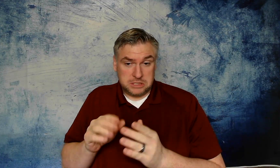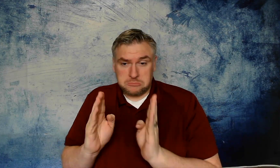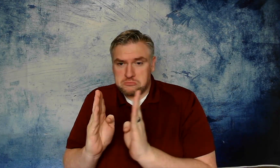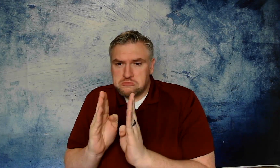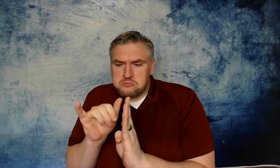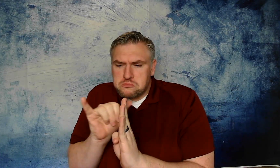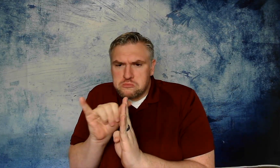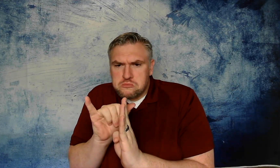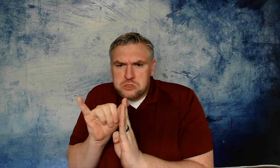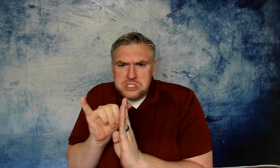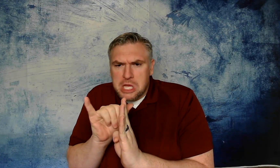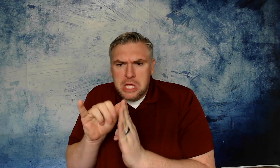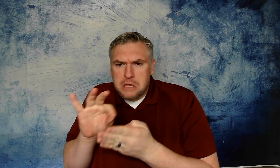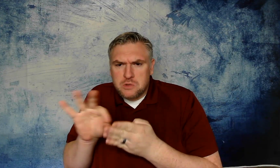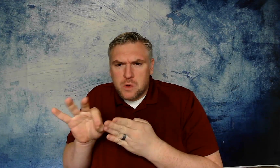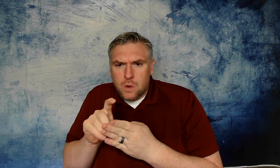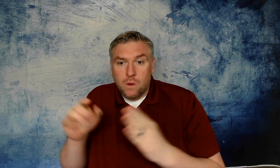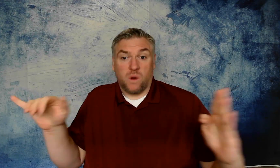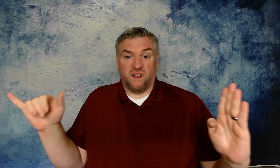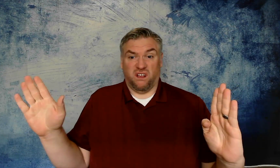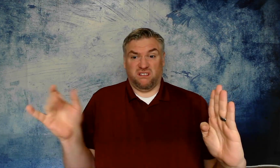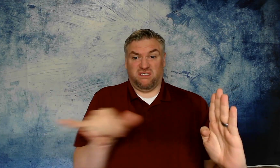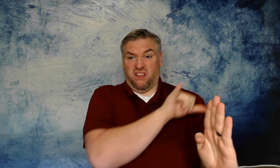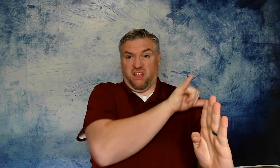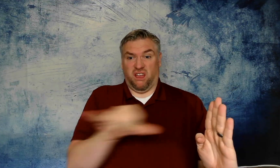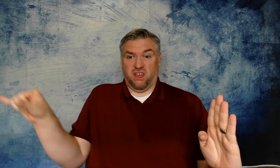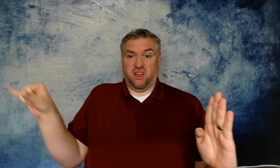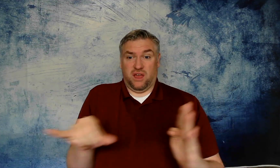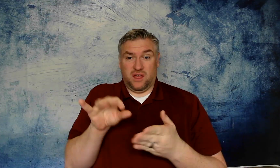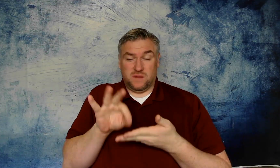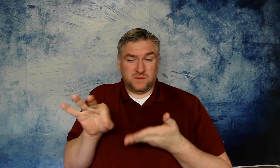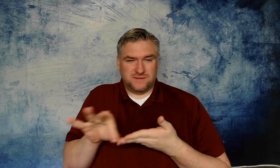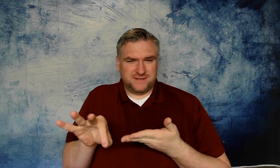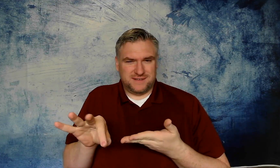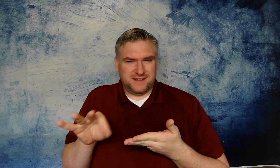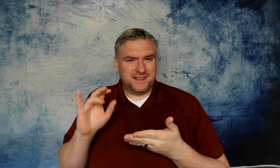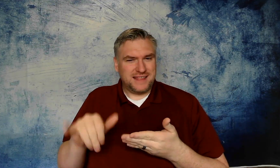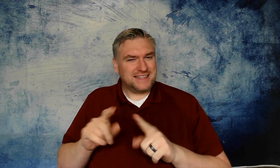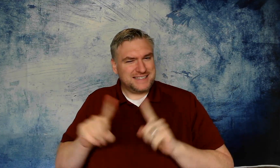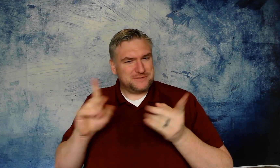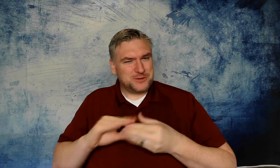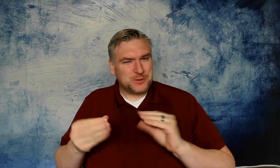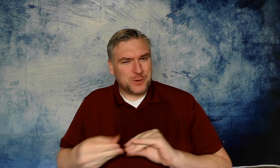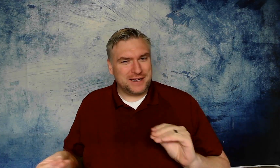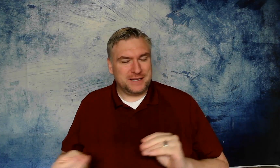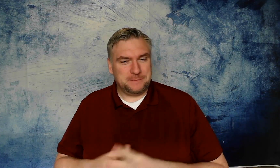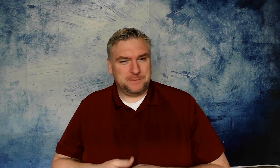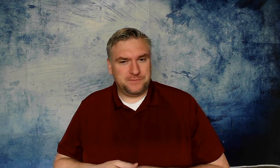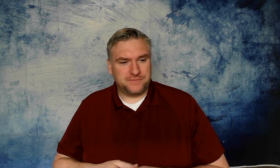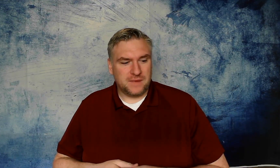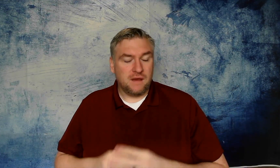student have a pretty similar score or a pretty varied score? That's a very different